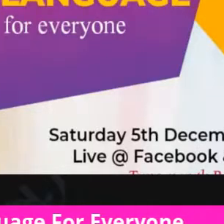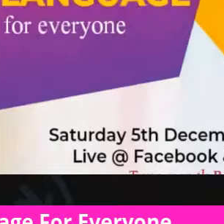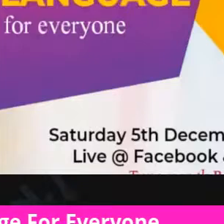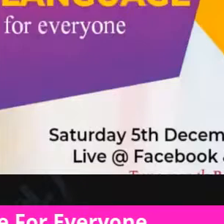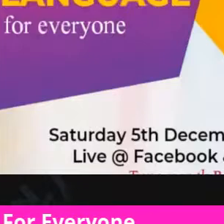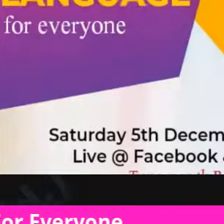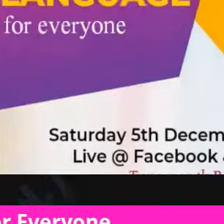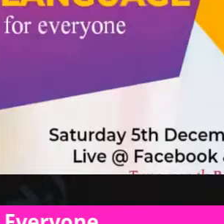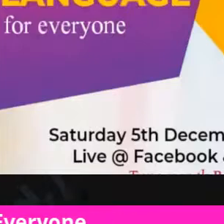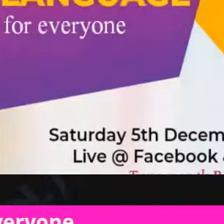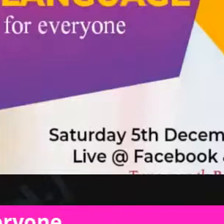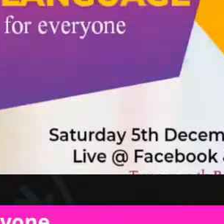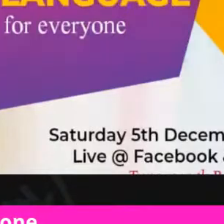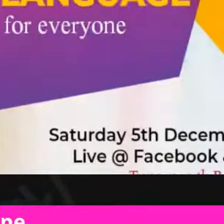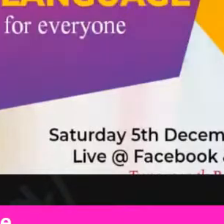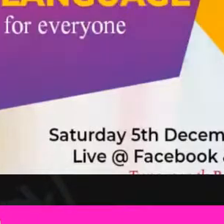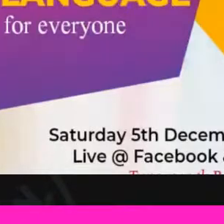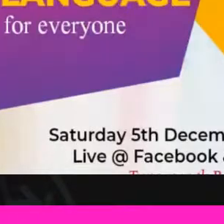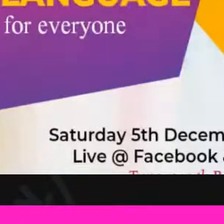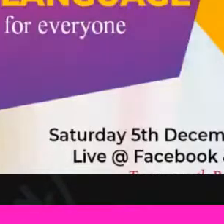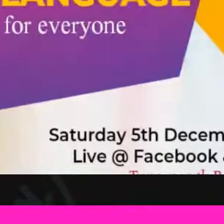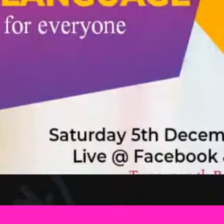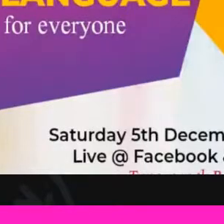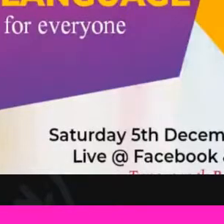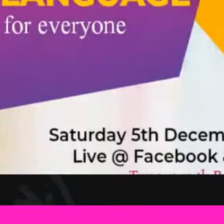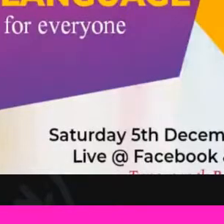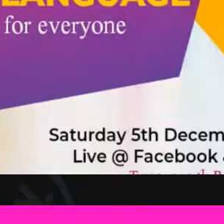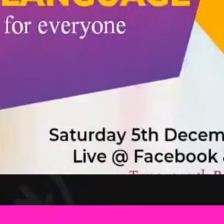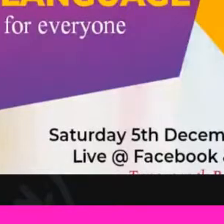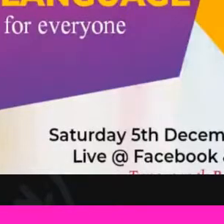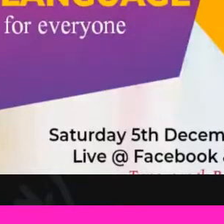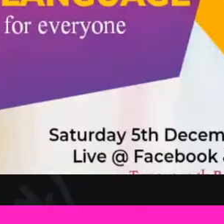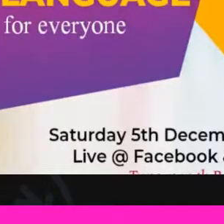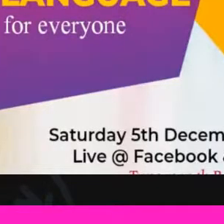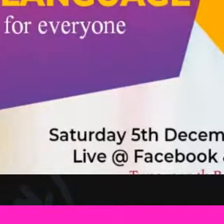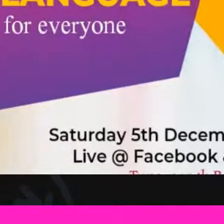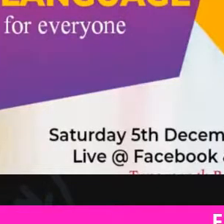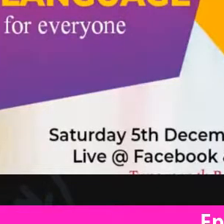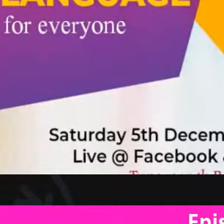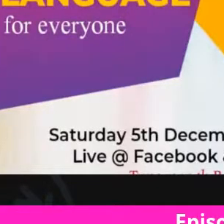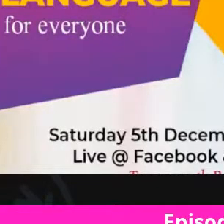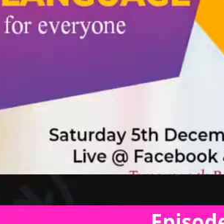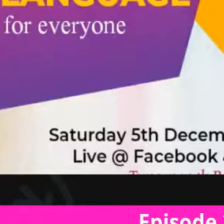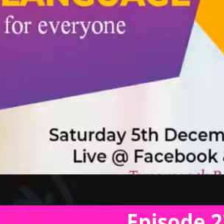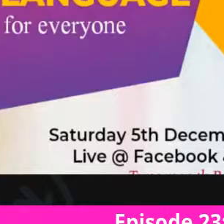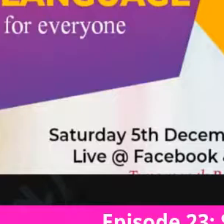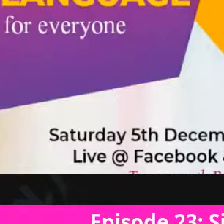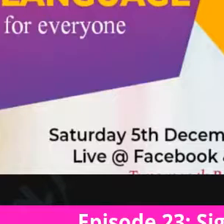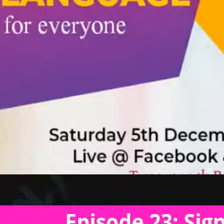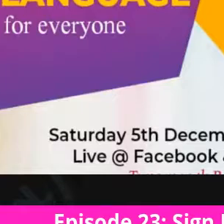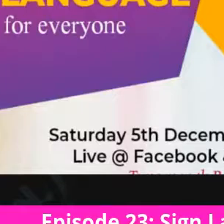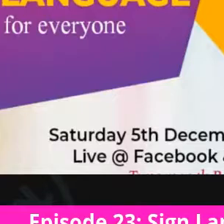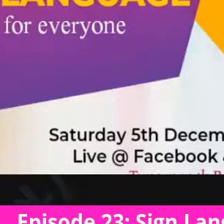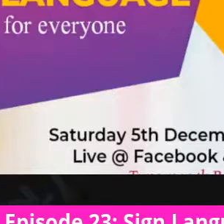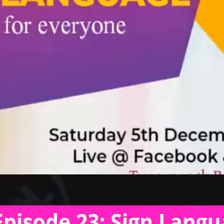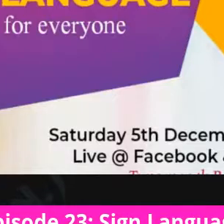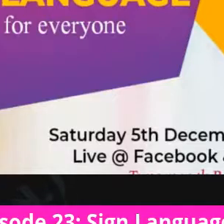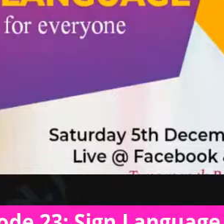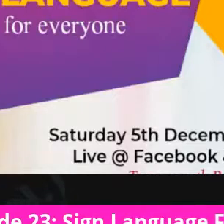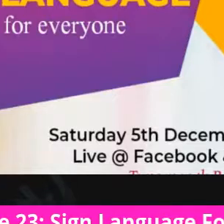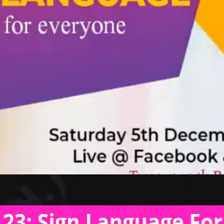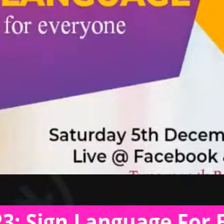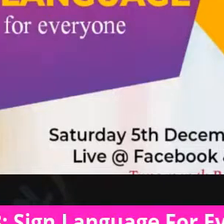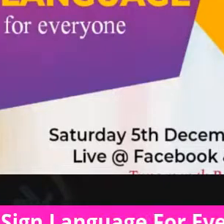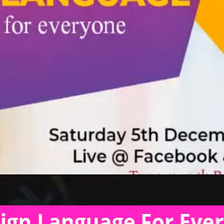and that is why we are going to bring this topic today, Priya. Yes, you're absolutely right. I think